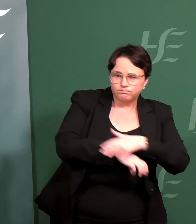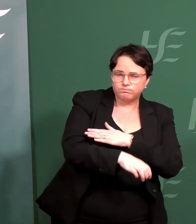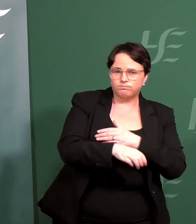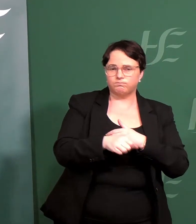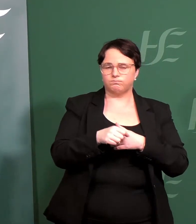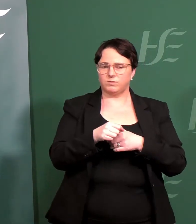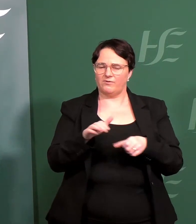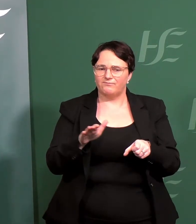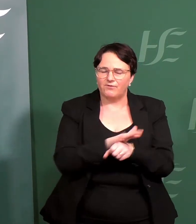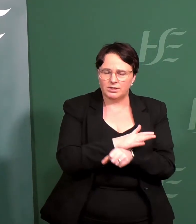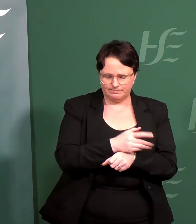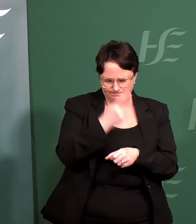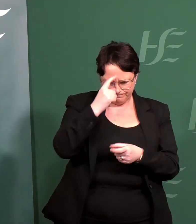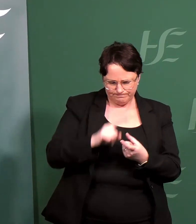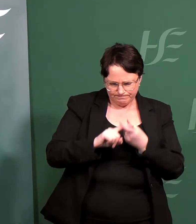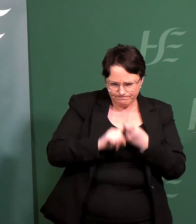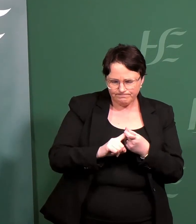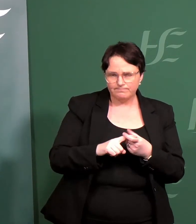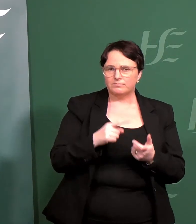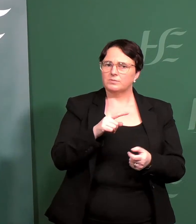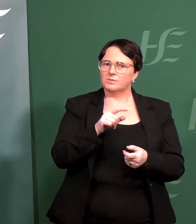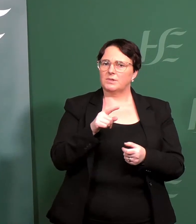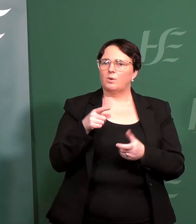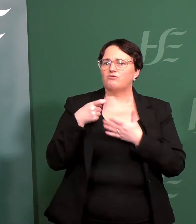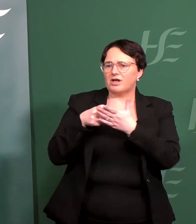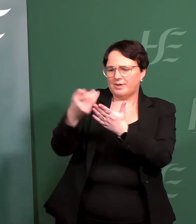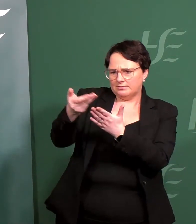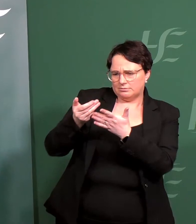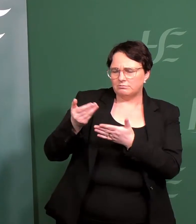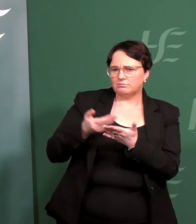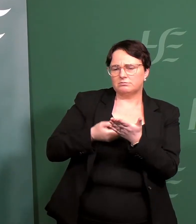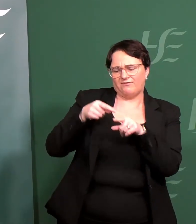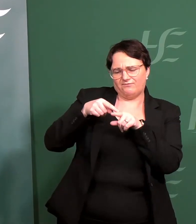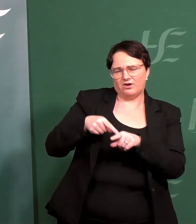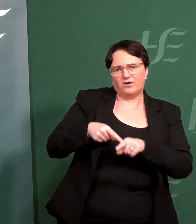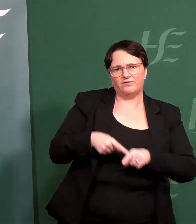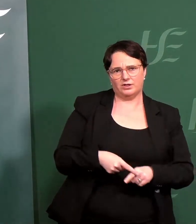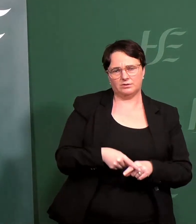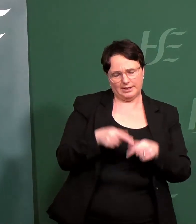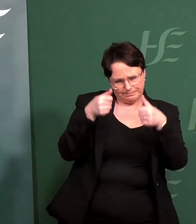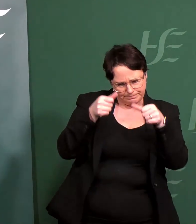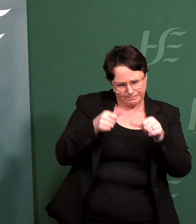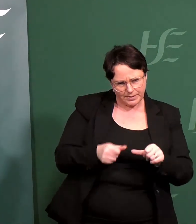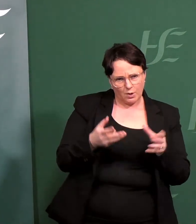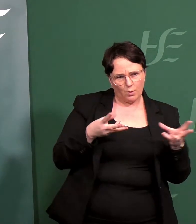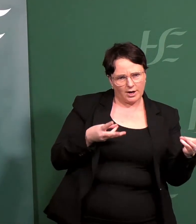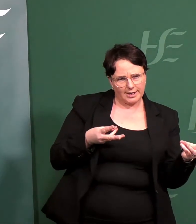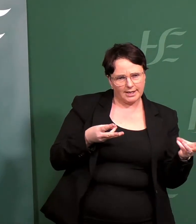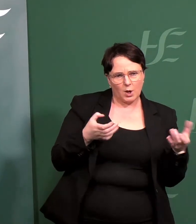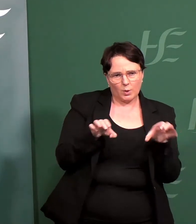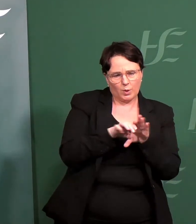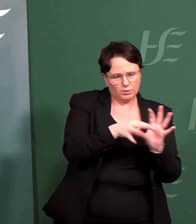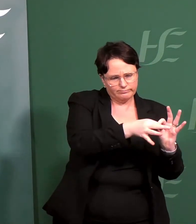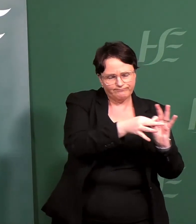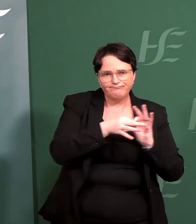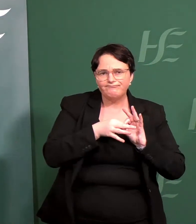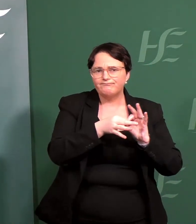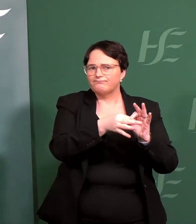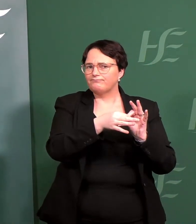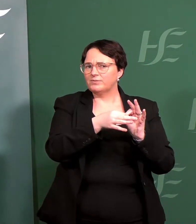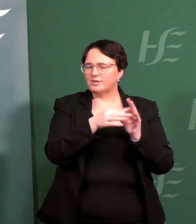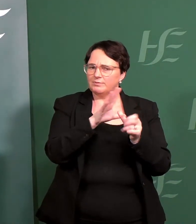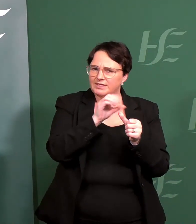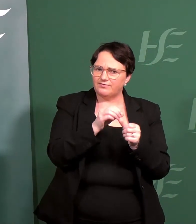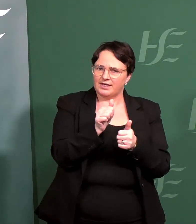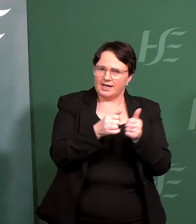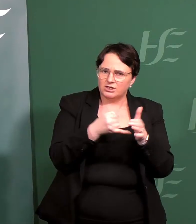all aspects and all elements of the recommendations as set out in the report, and are working very closely with us with the specific actions,